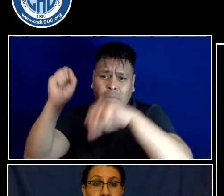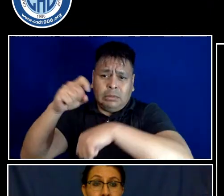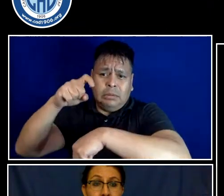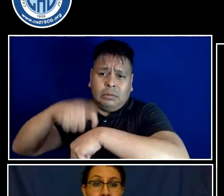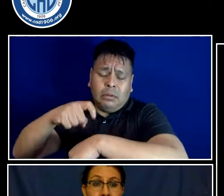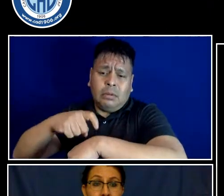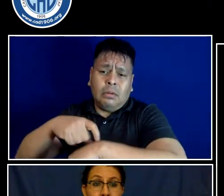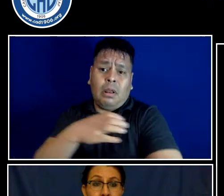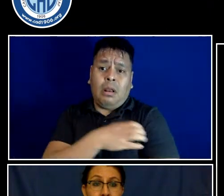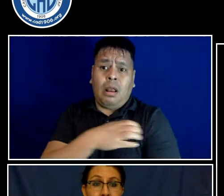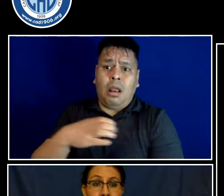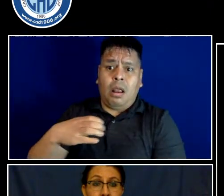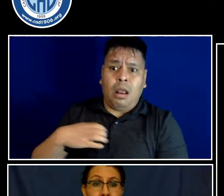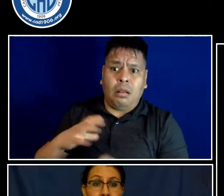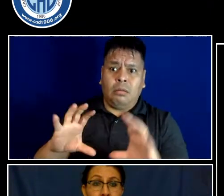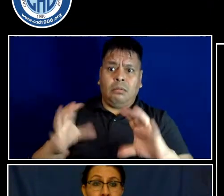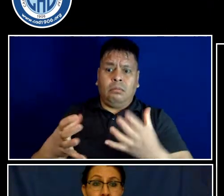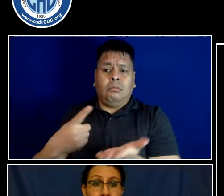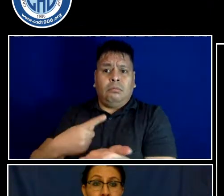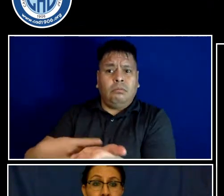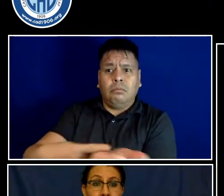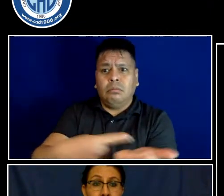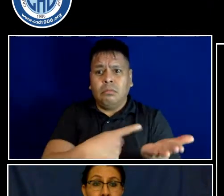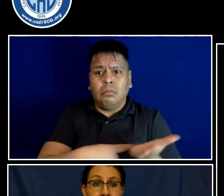in the 1960s,